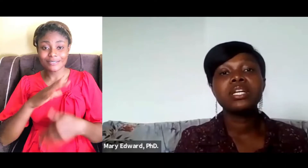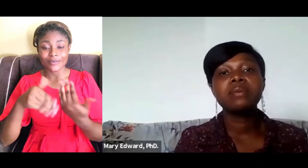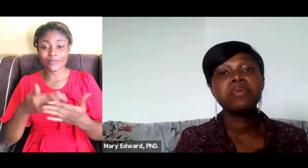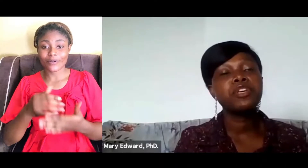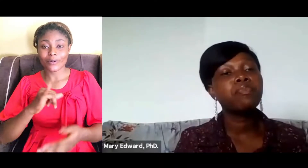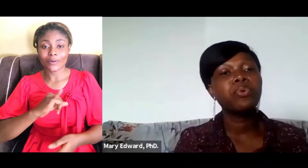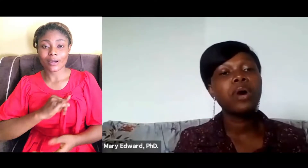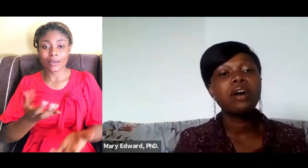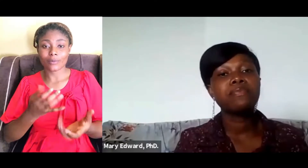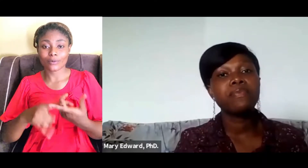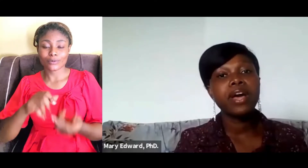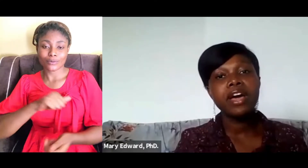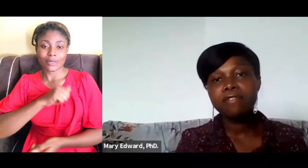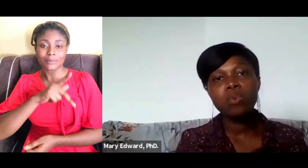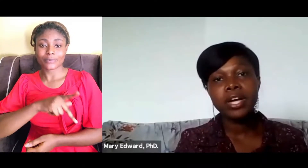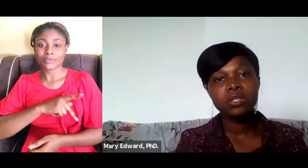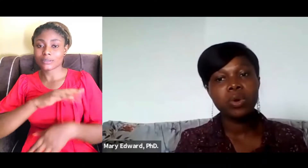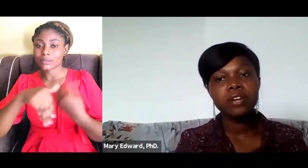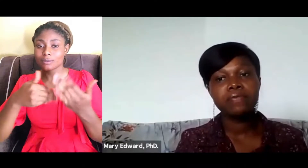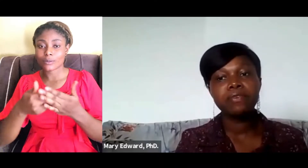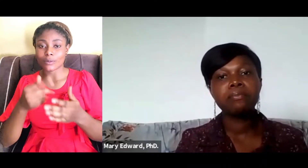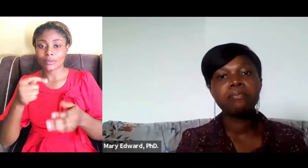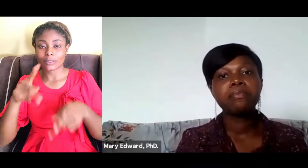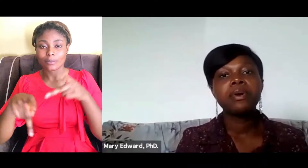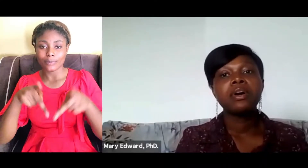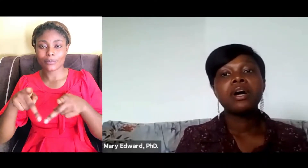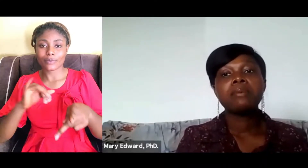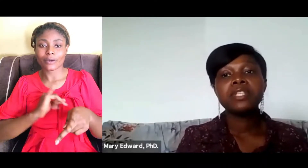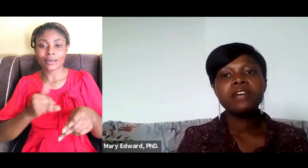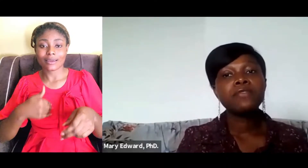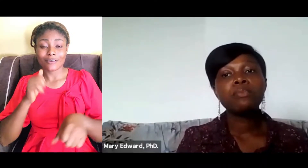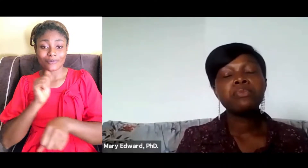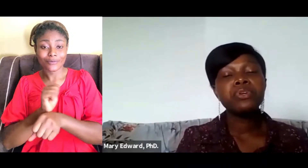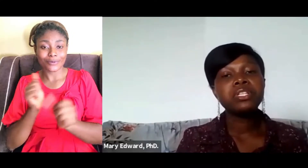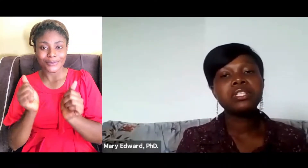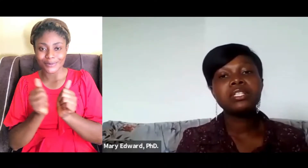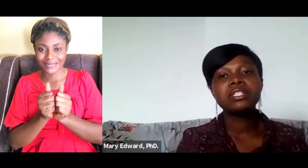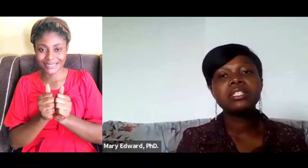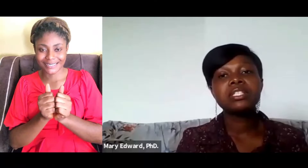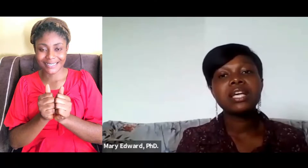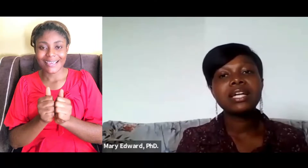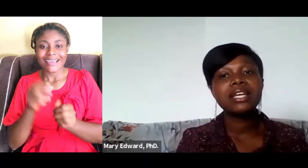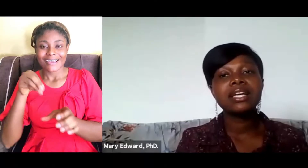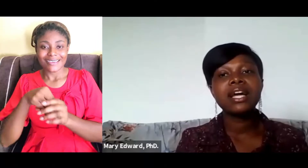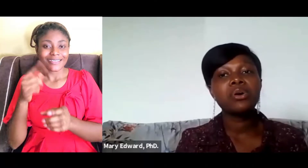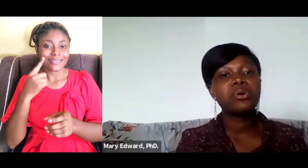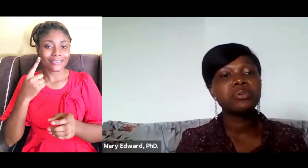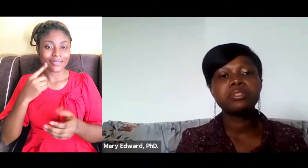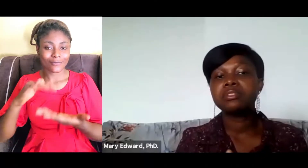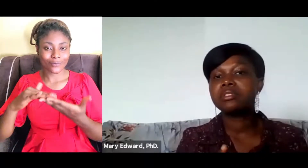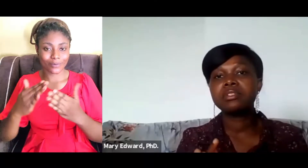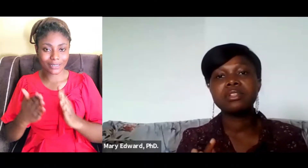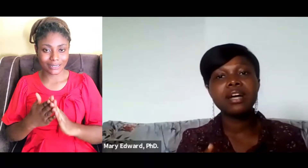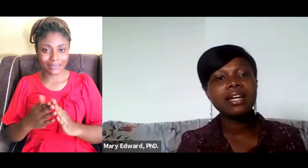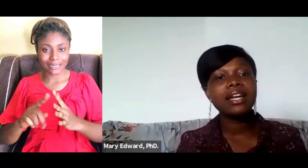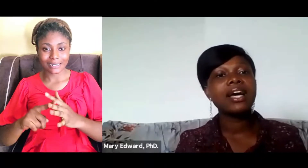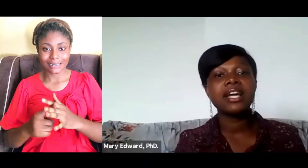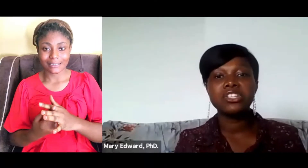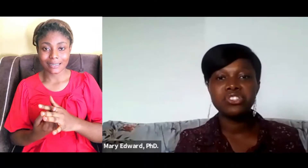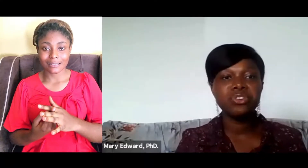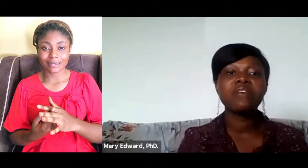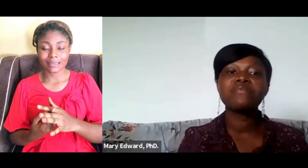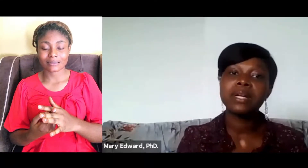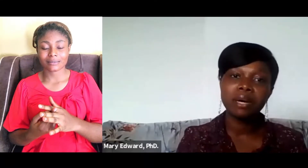all the people I've ever worked with from deaf communities scattered across